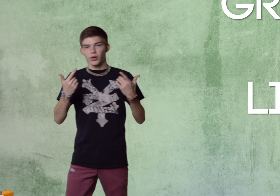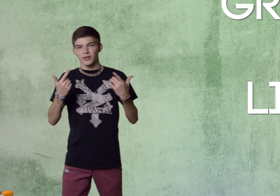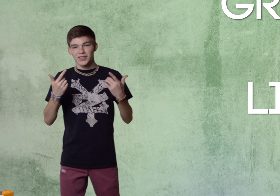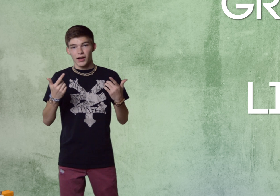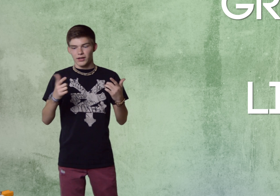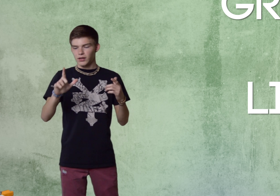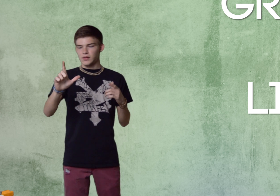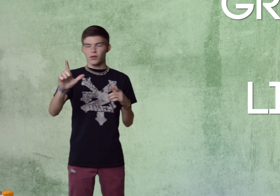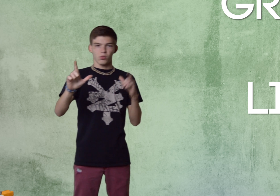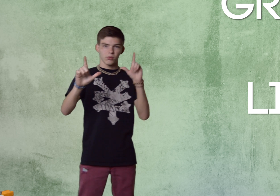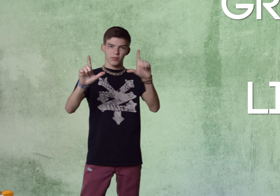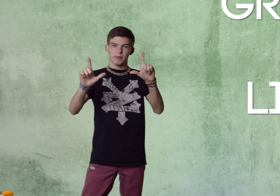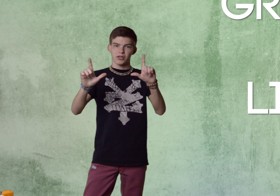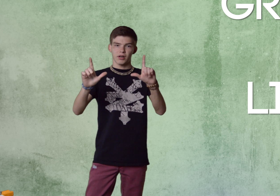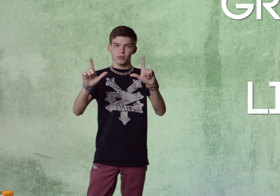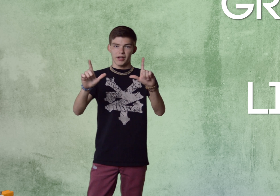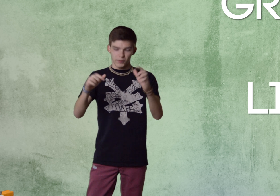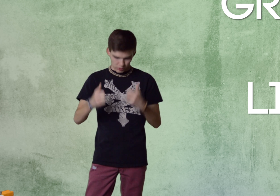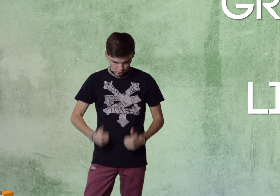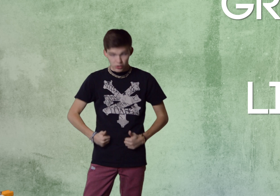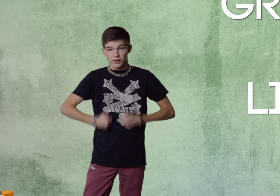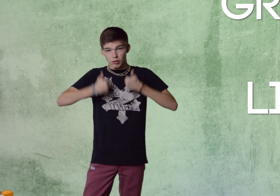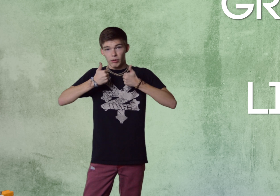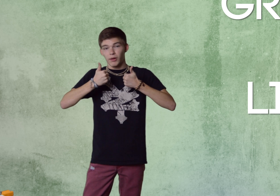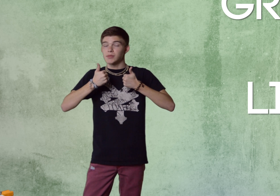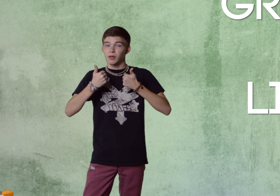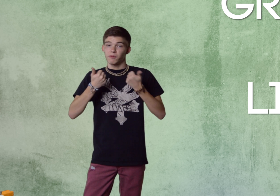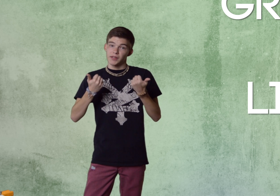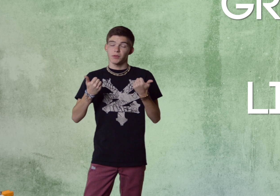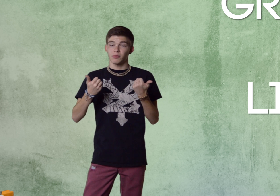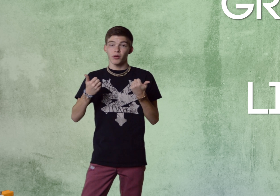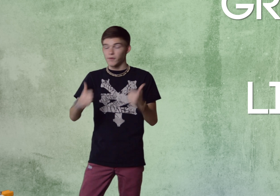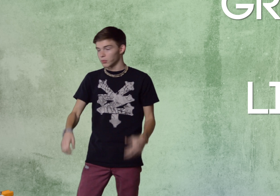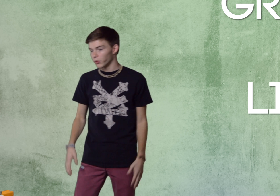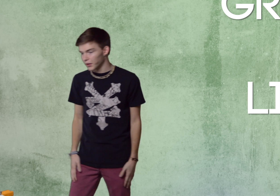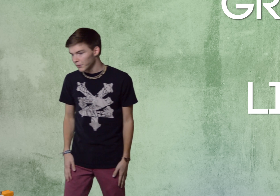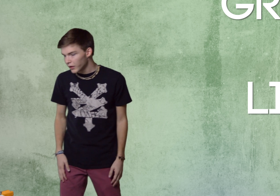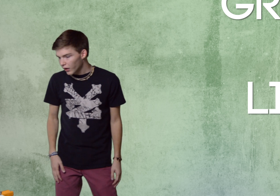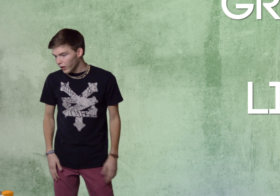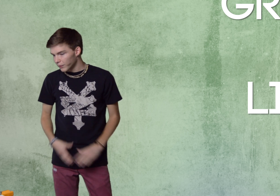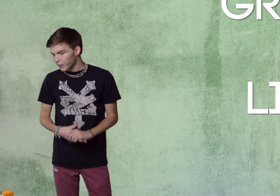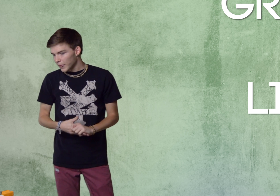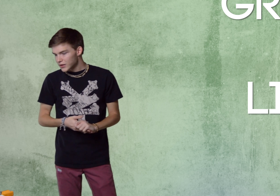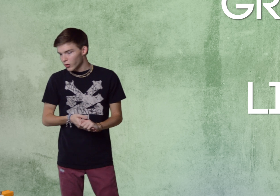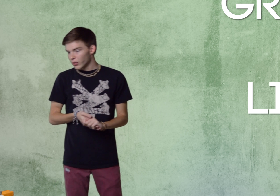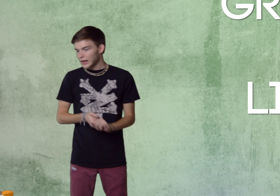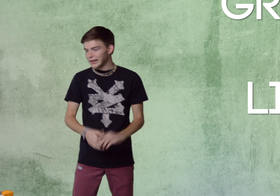do signed, so I make sure I do my L's, but you can just do the thumbs up if that's what you're more comfortable with. So,